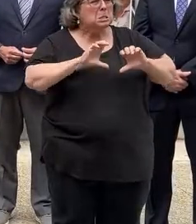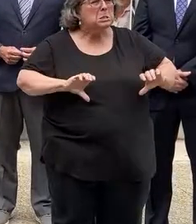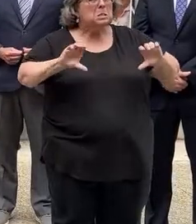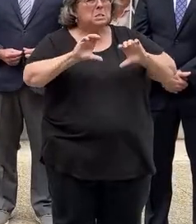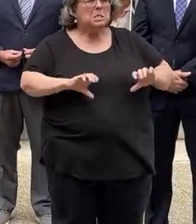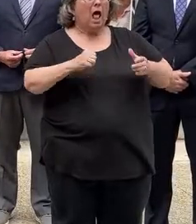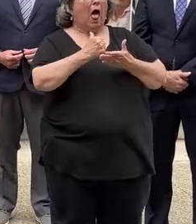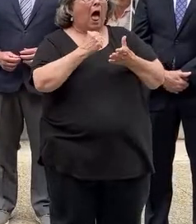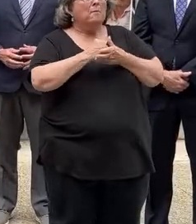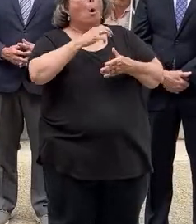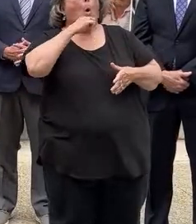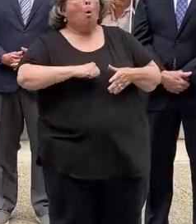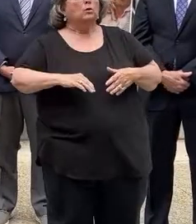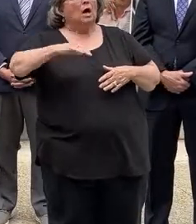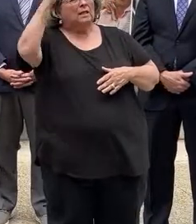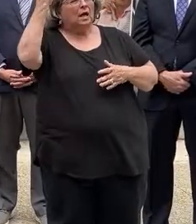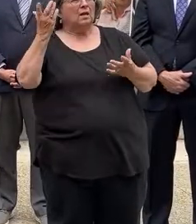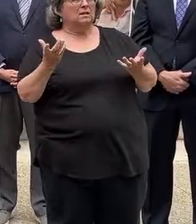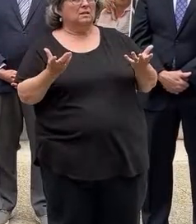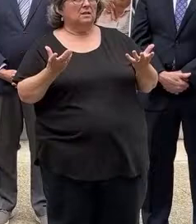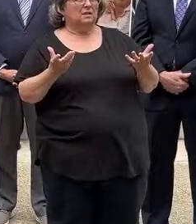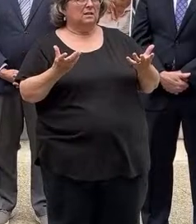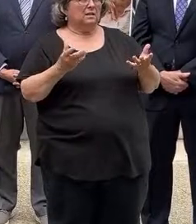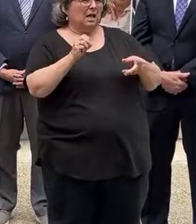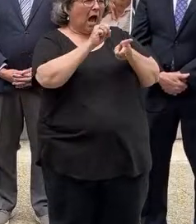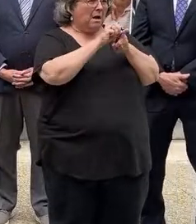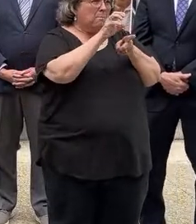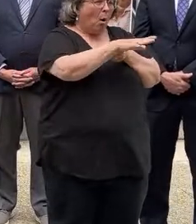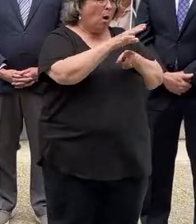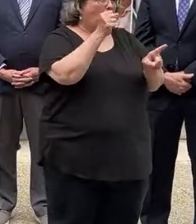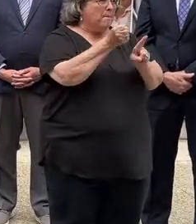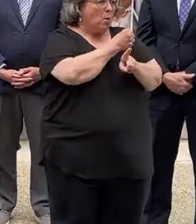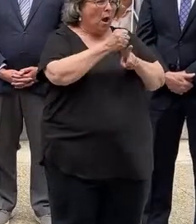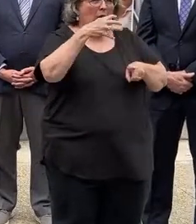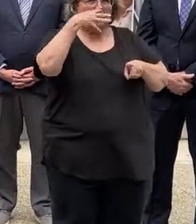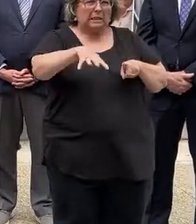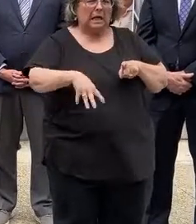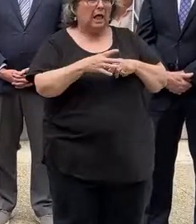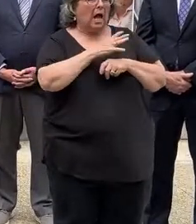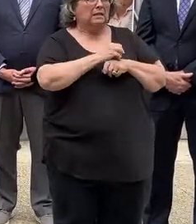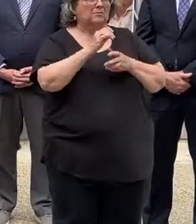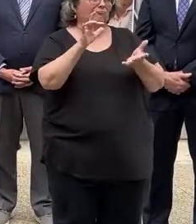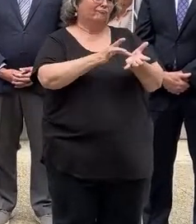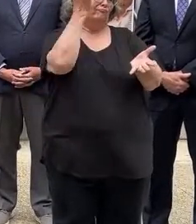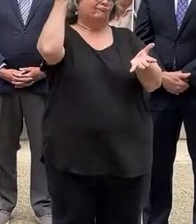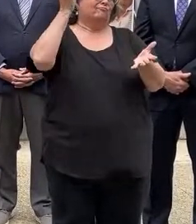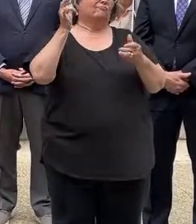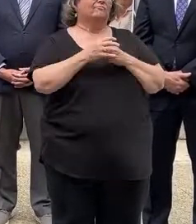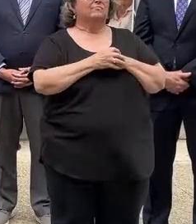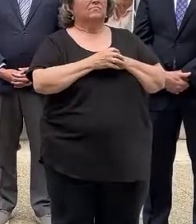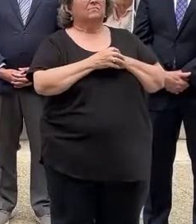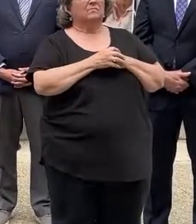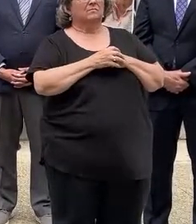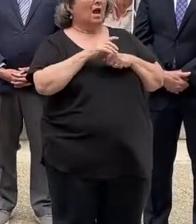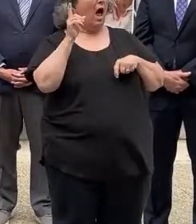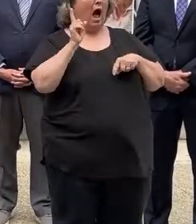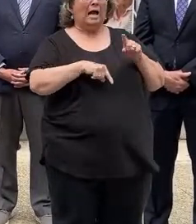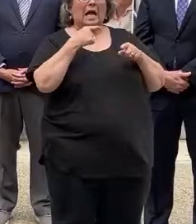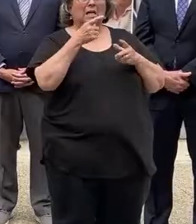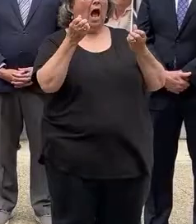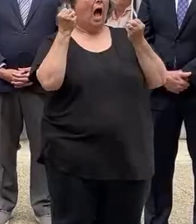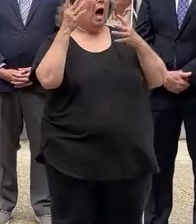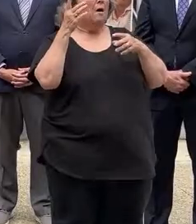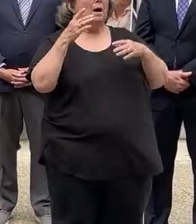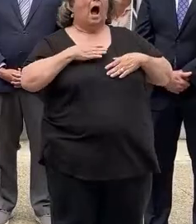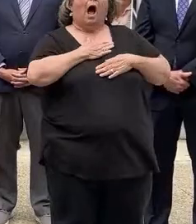help older adults who are exposed to abuse, neglect, and exploitation. I can't tell you how much